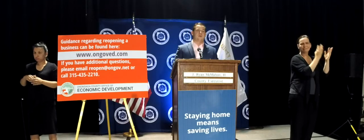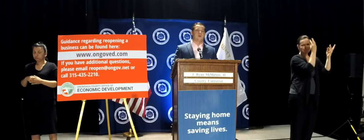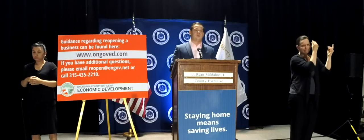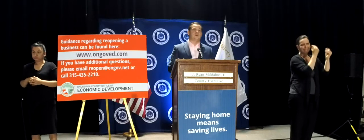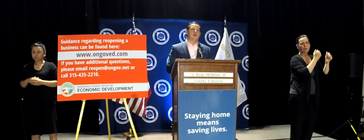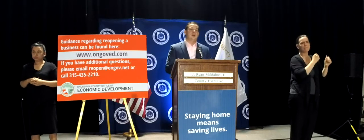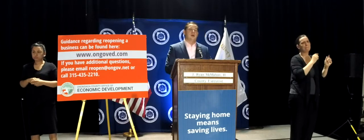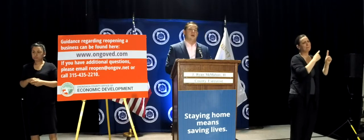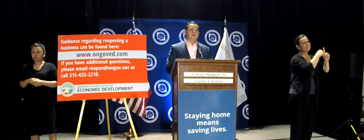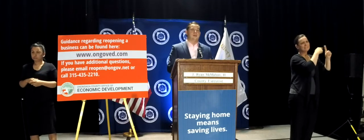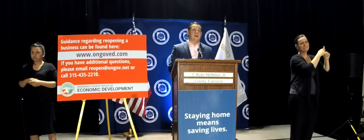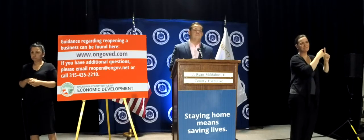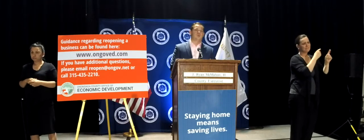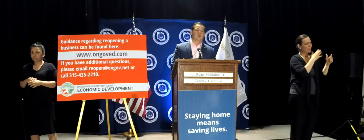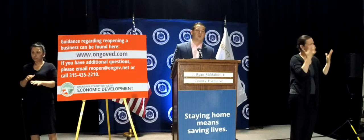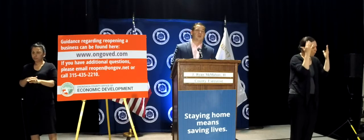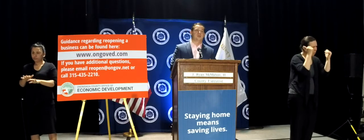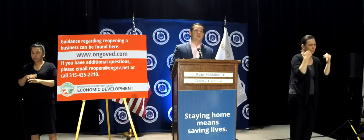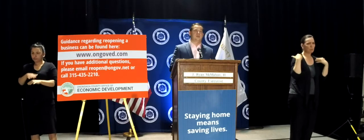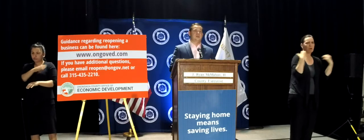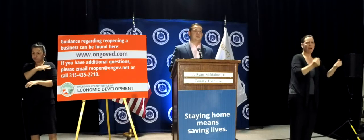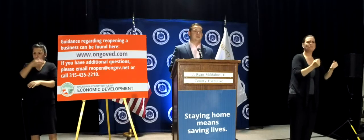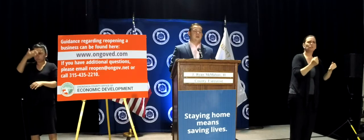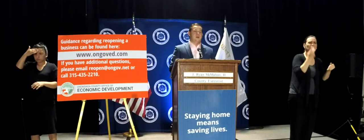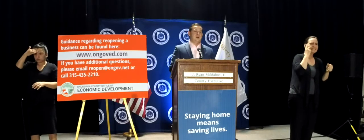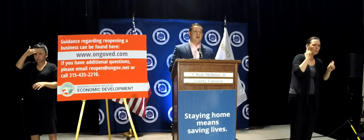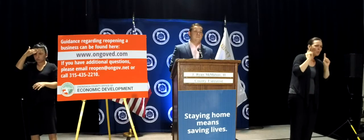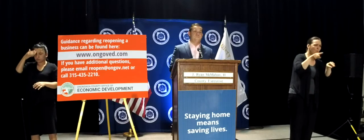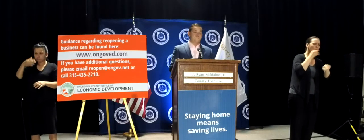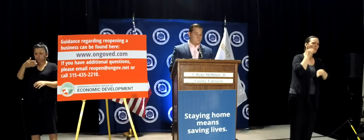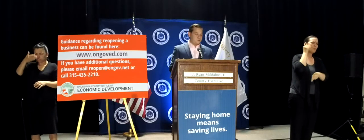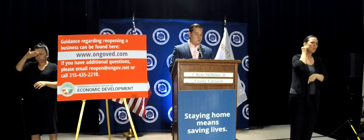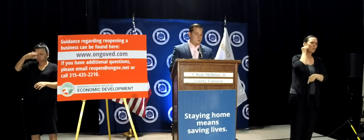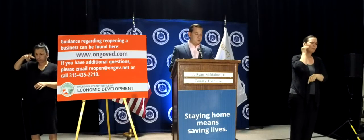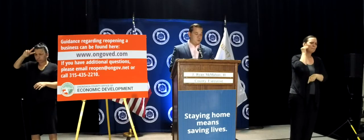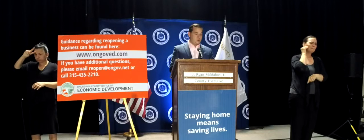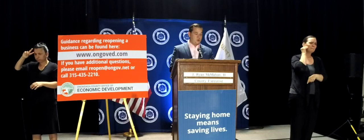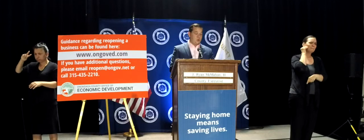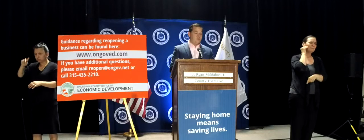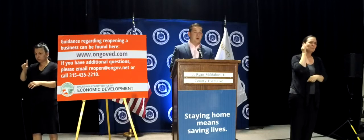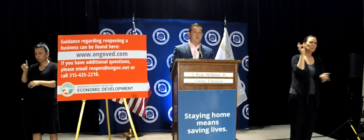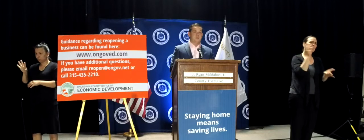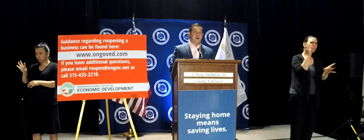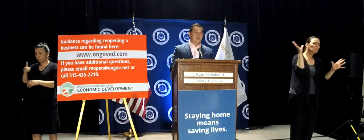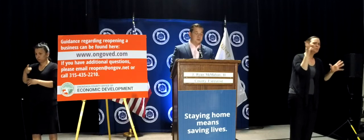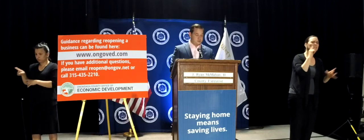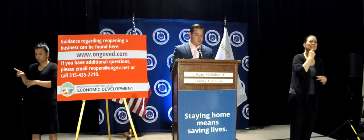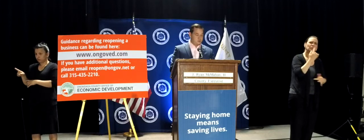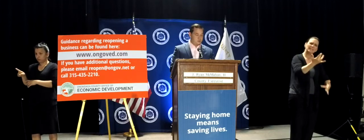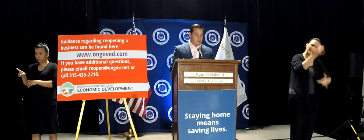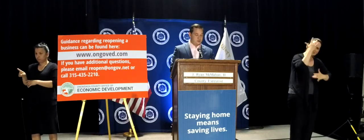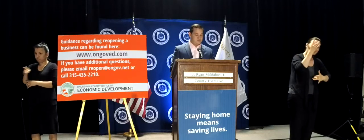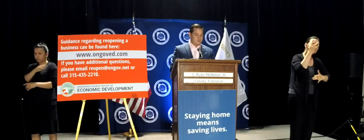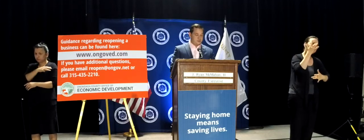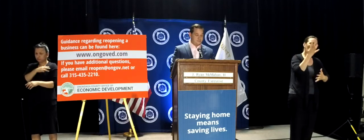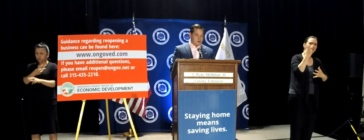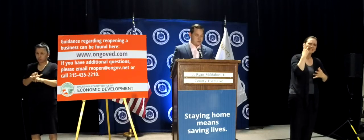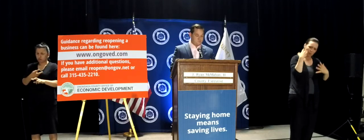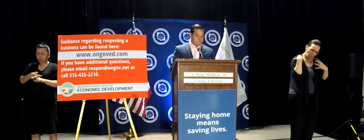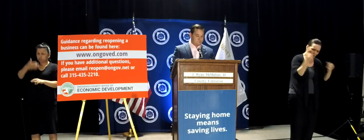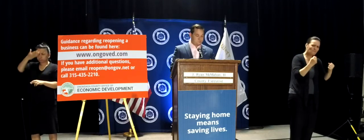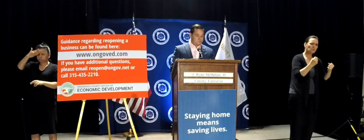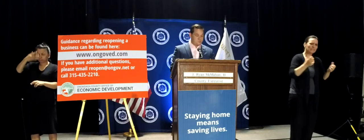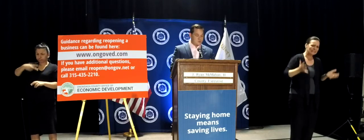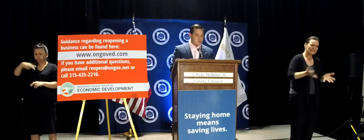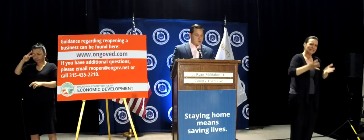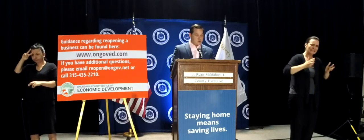pray for these folks, as critical condition is you're in a real fight with this virus, and so we need these people to get better.